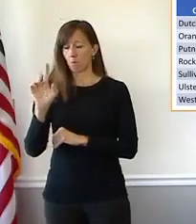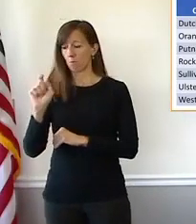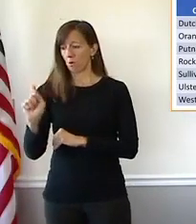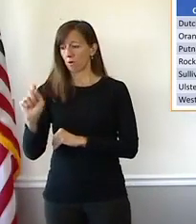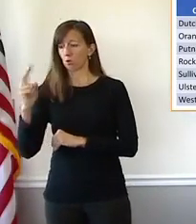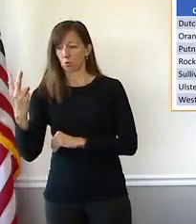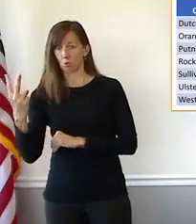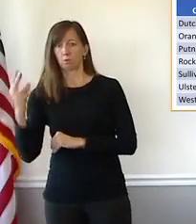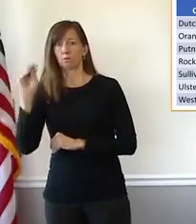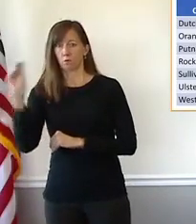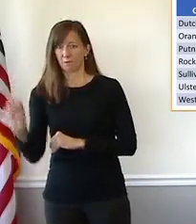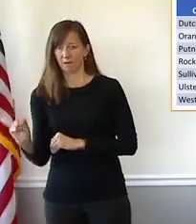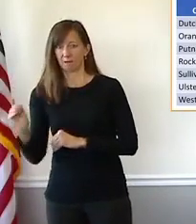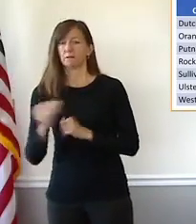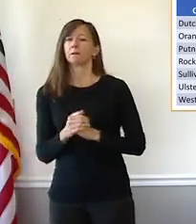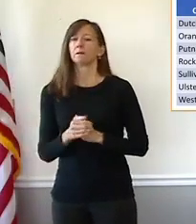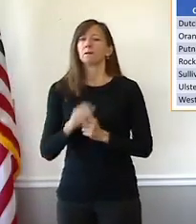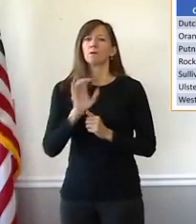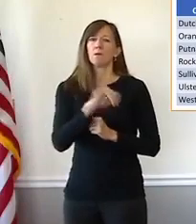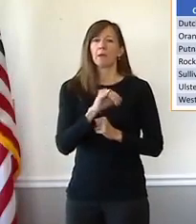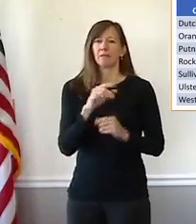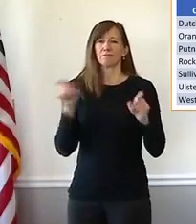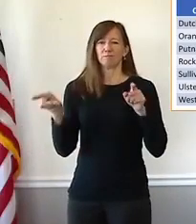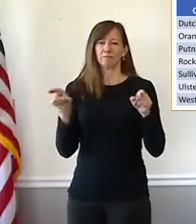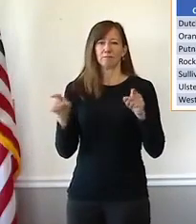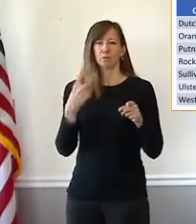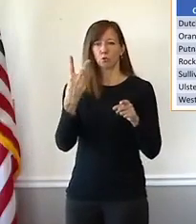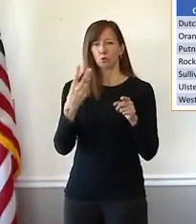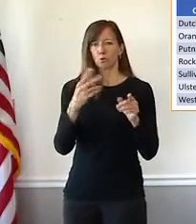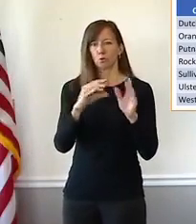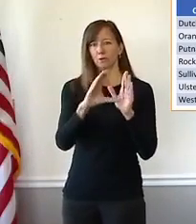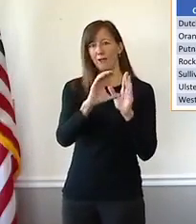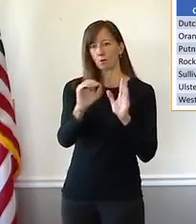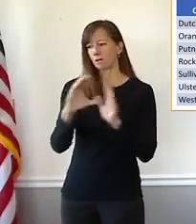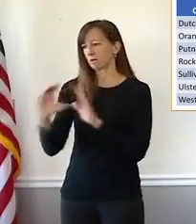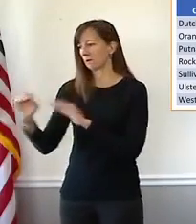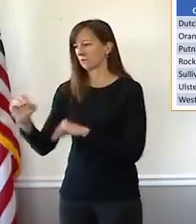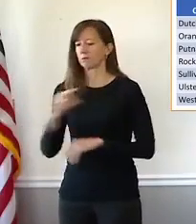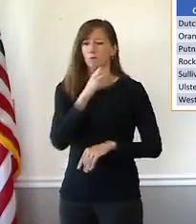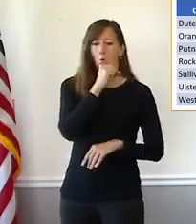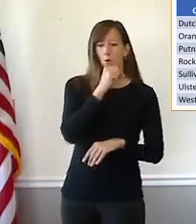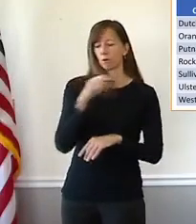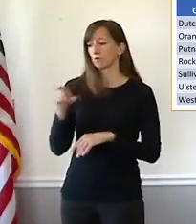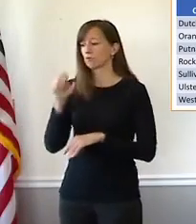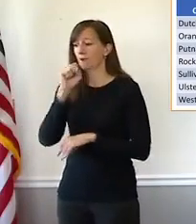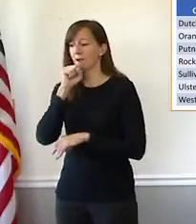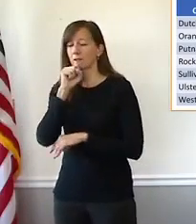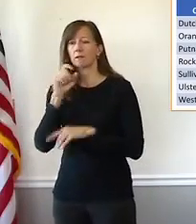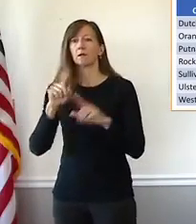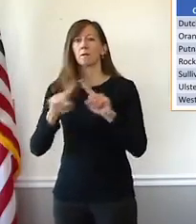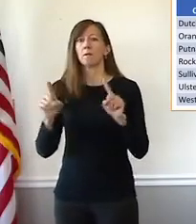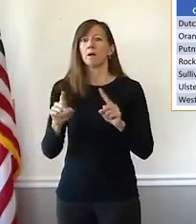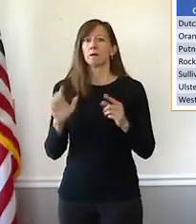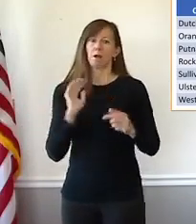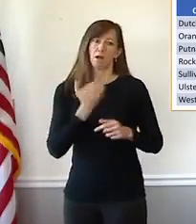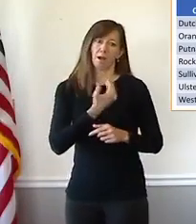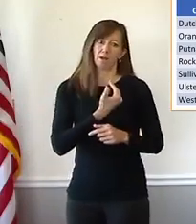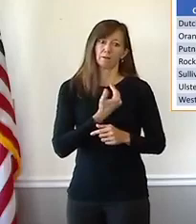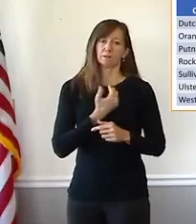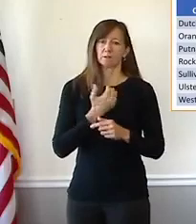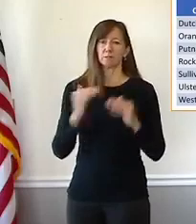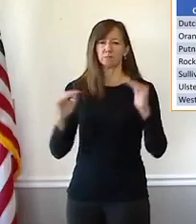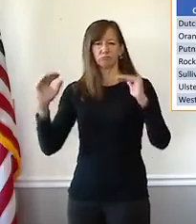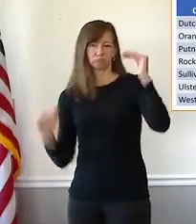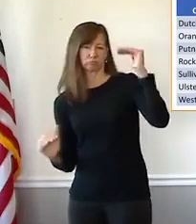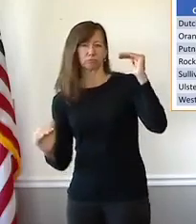identified in those counties, and we'll get to those in a minute. But Dutchess at 0.3% transmission. Now, again, we do expect that number